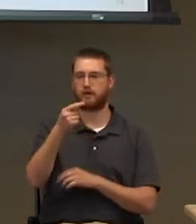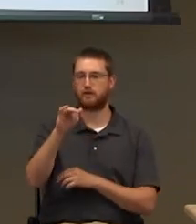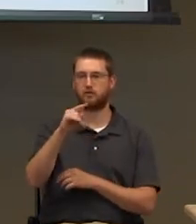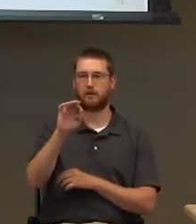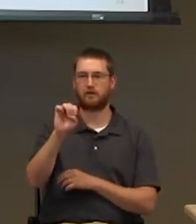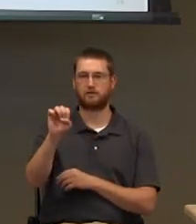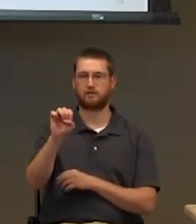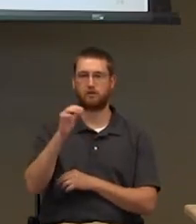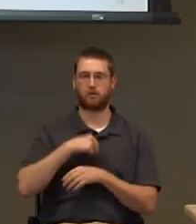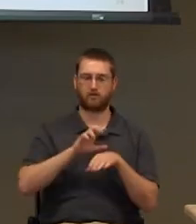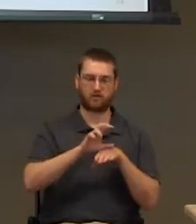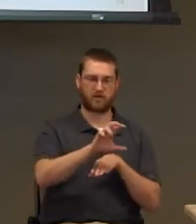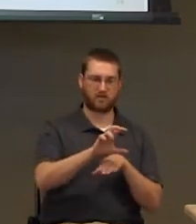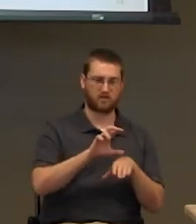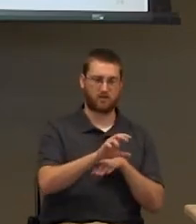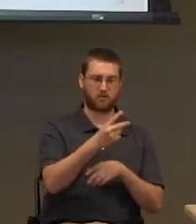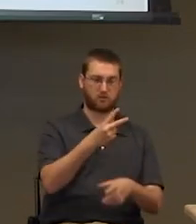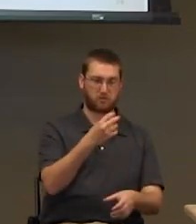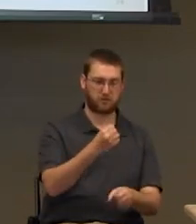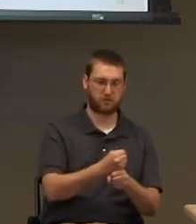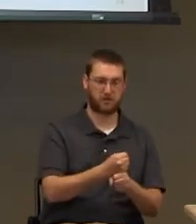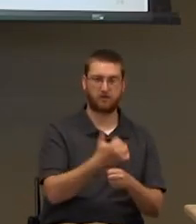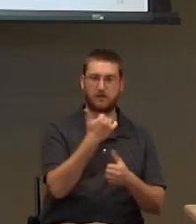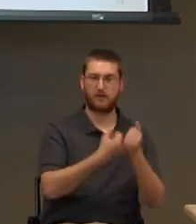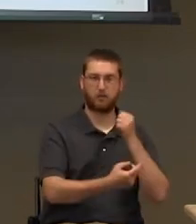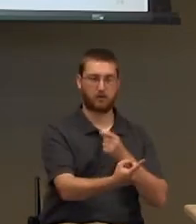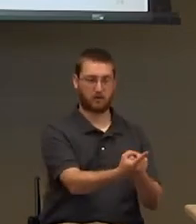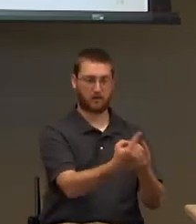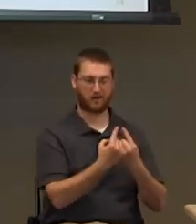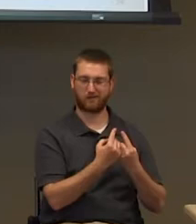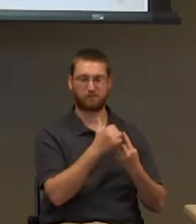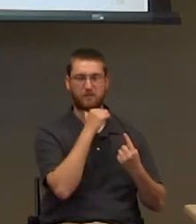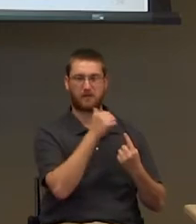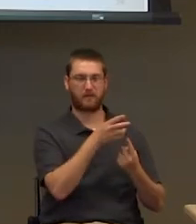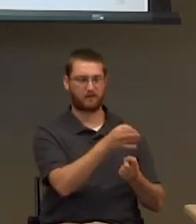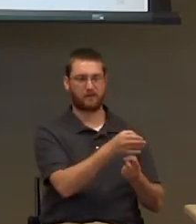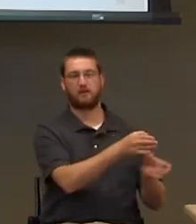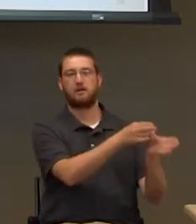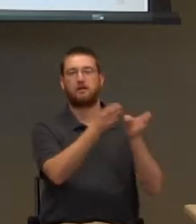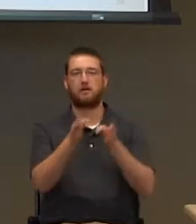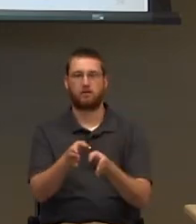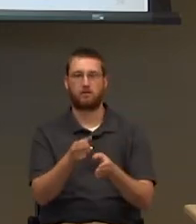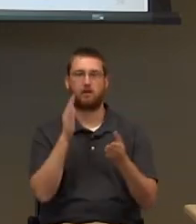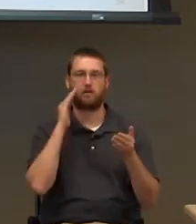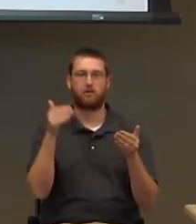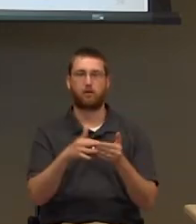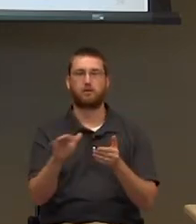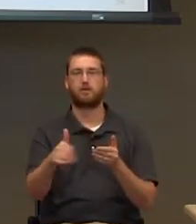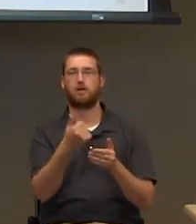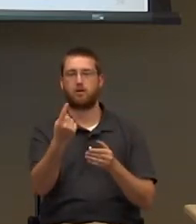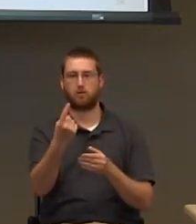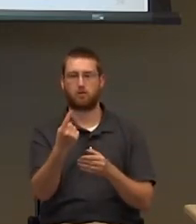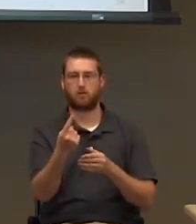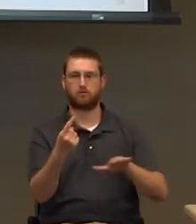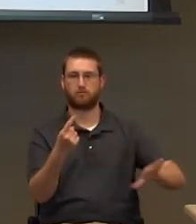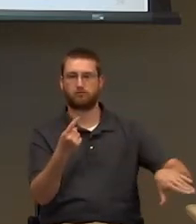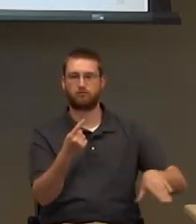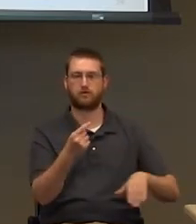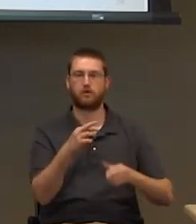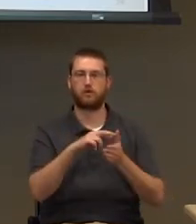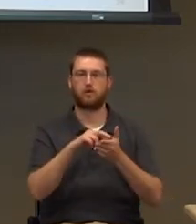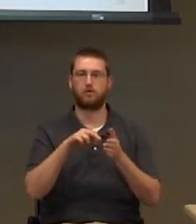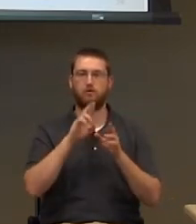that for 2 years, we really didn't get any prospects, maybe we should think about moving away from that industry and focusing on one of the other ones that the report